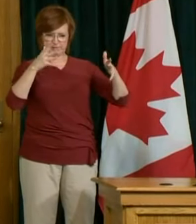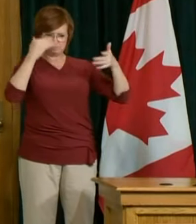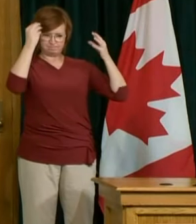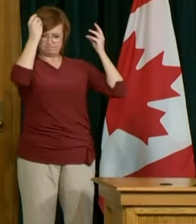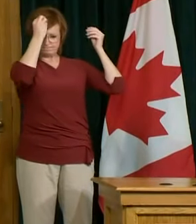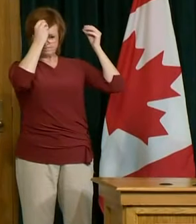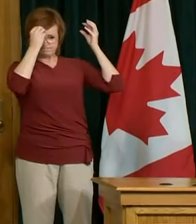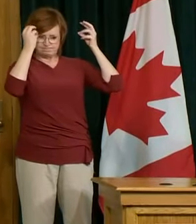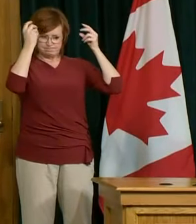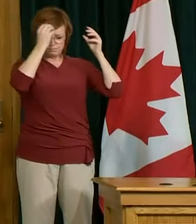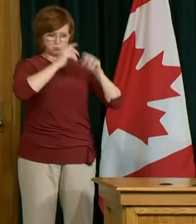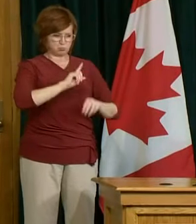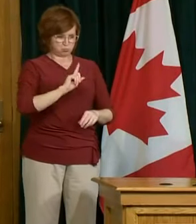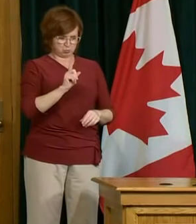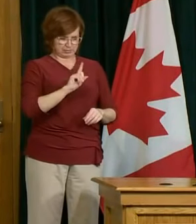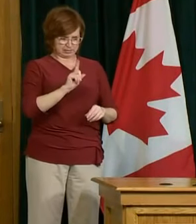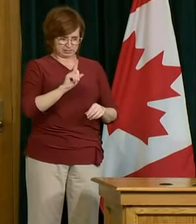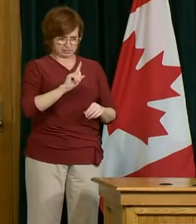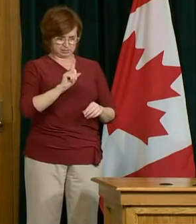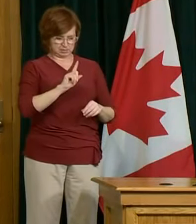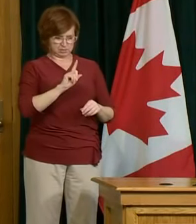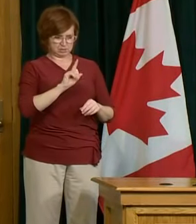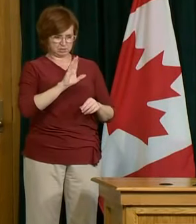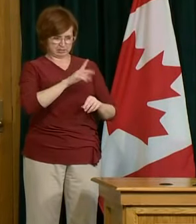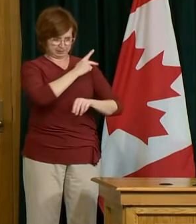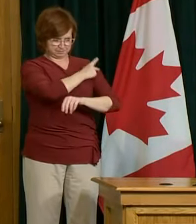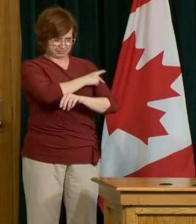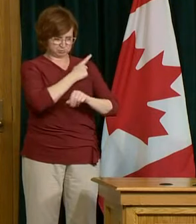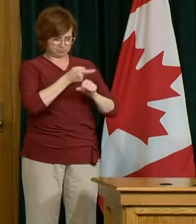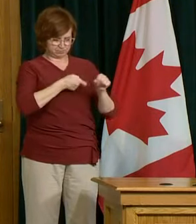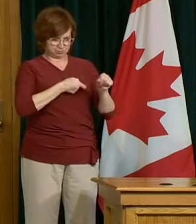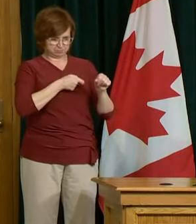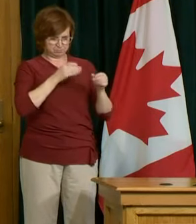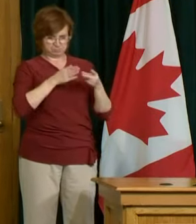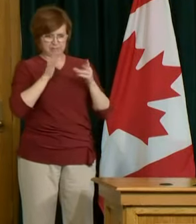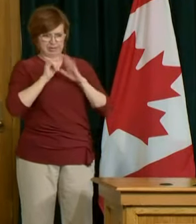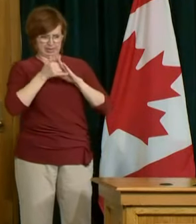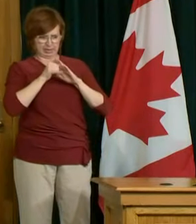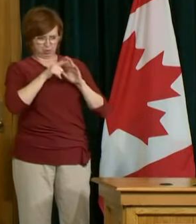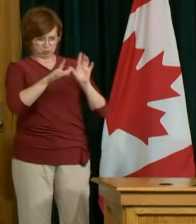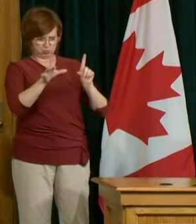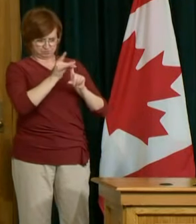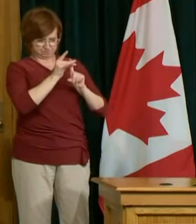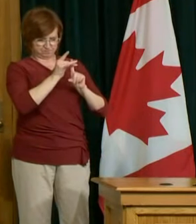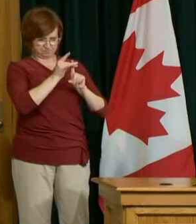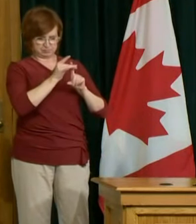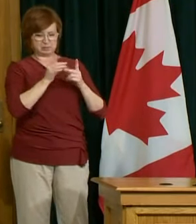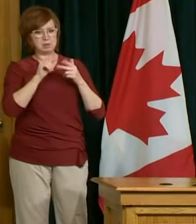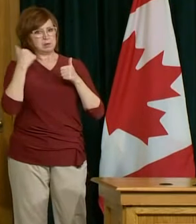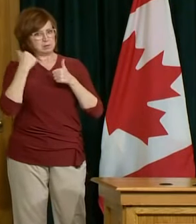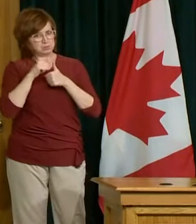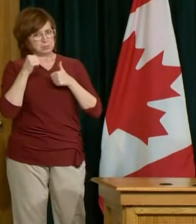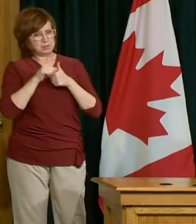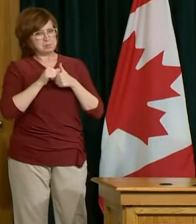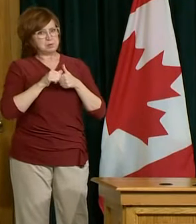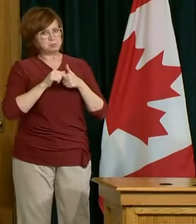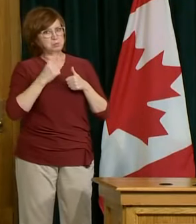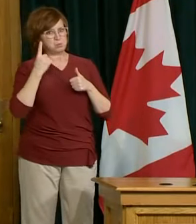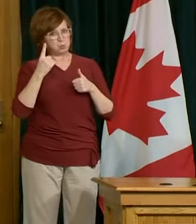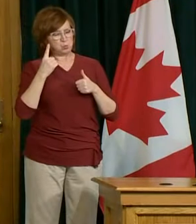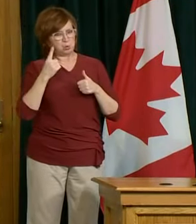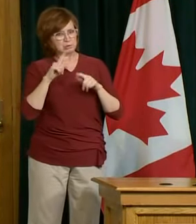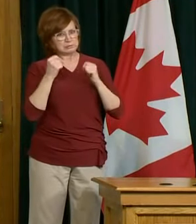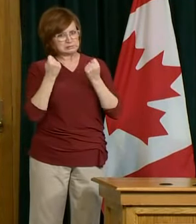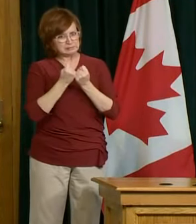province. And it's one of the advantages of having a provincial authority is as the resources in the province are under a single leadership team that